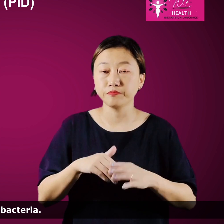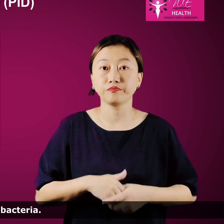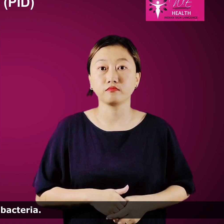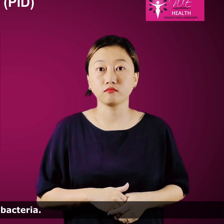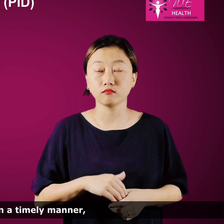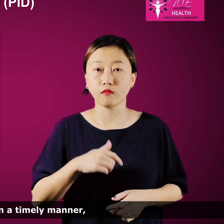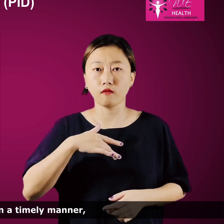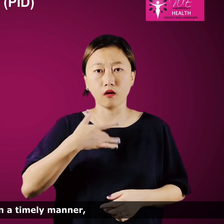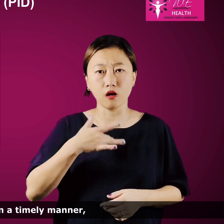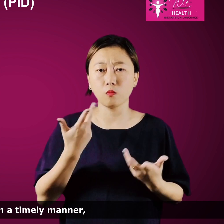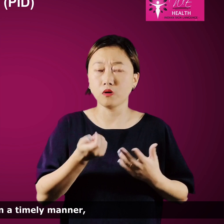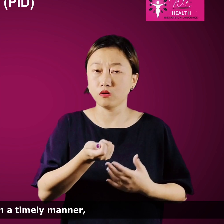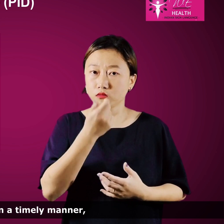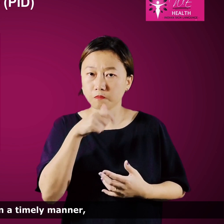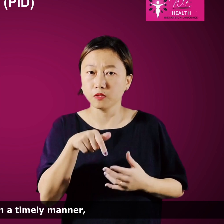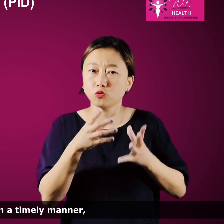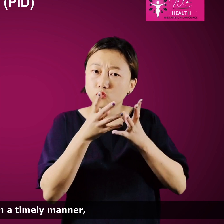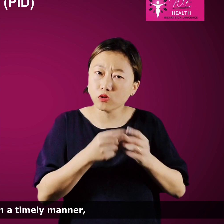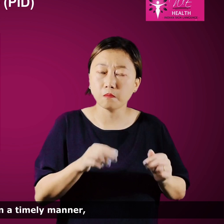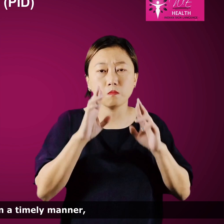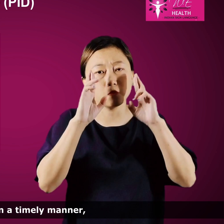If not treated properly or in a timely manner.